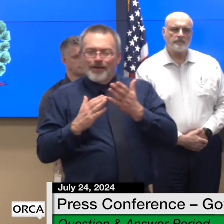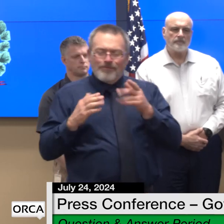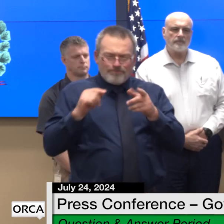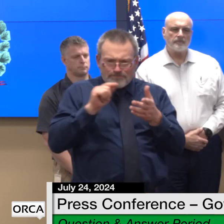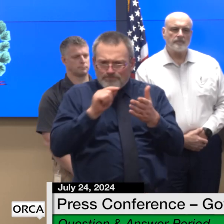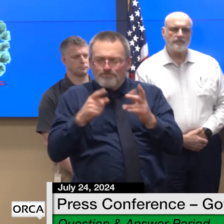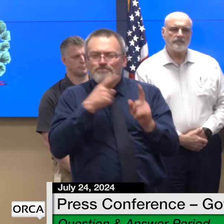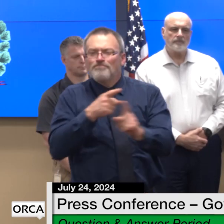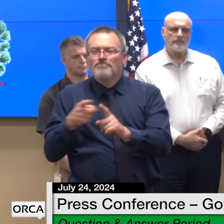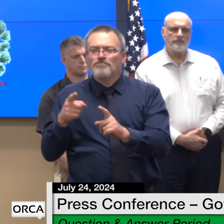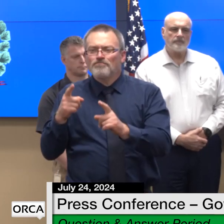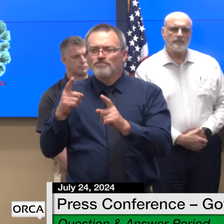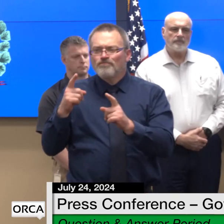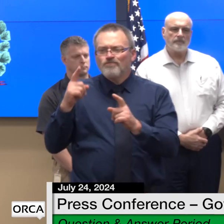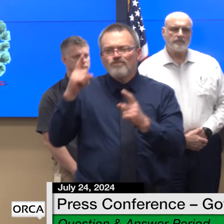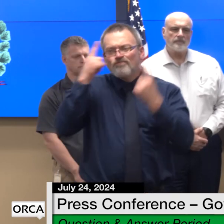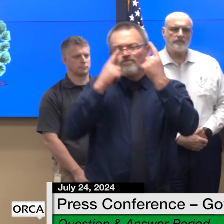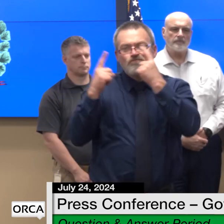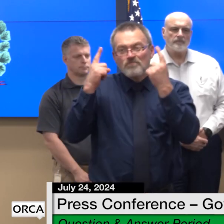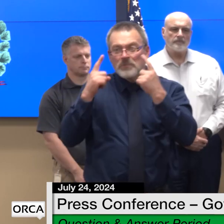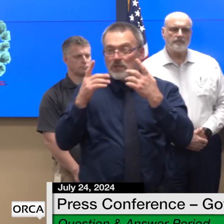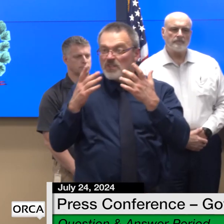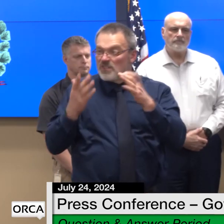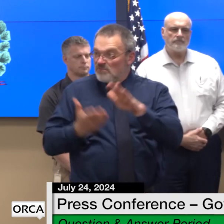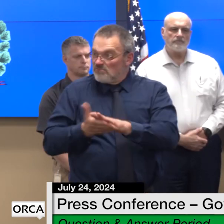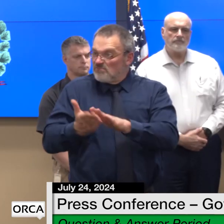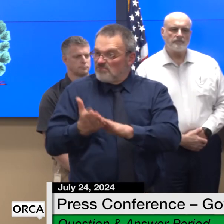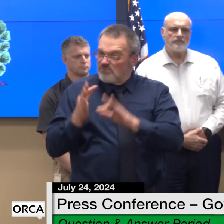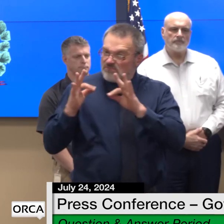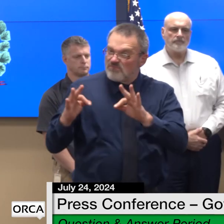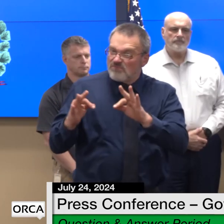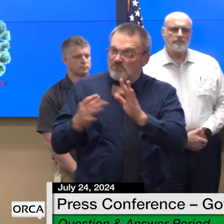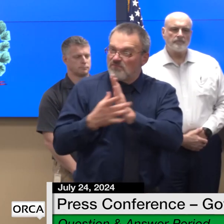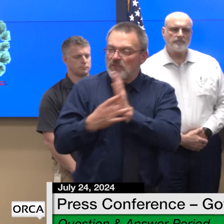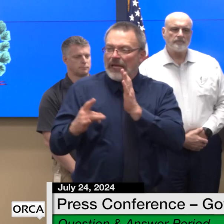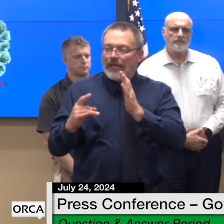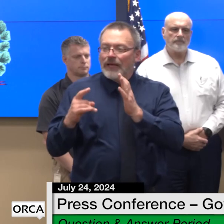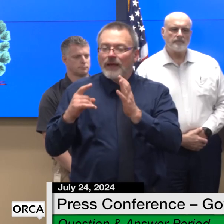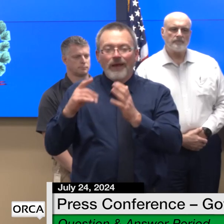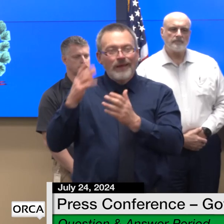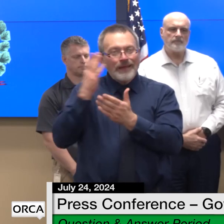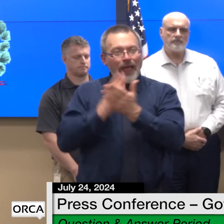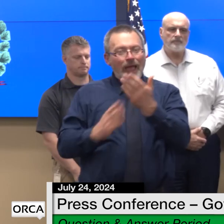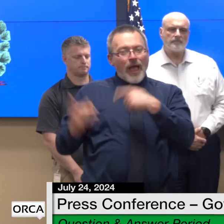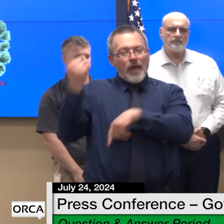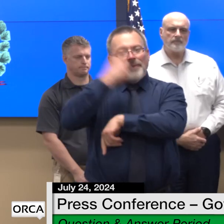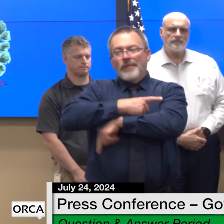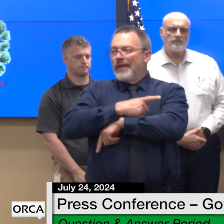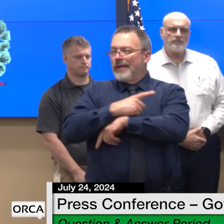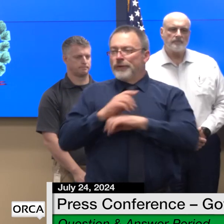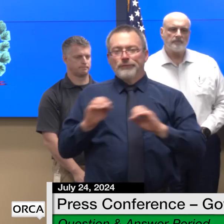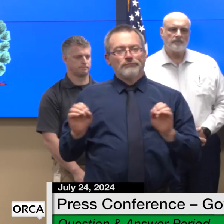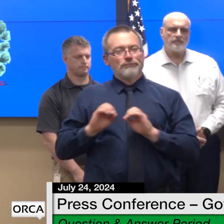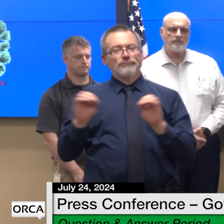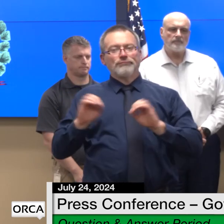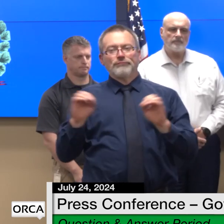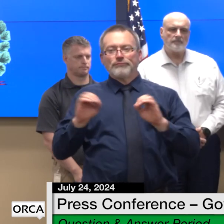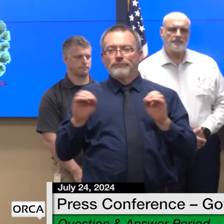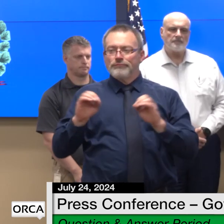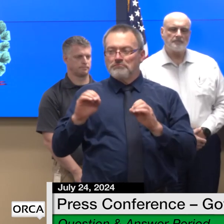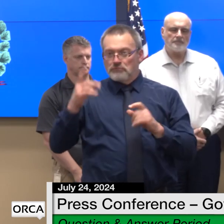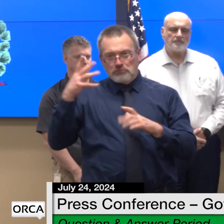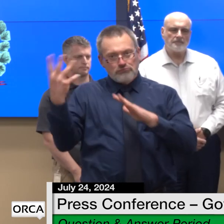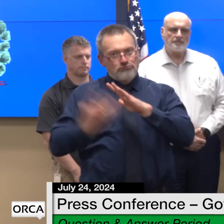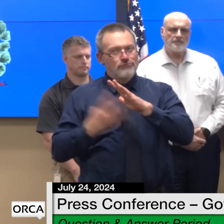efficacy of the disaster recovery centers. Some days there were more staffers there than people came in to request